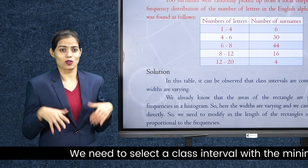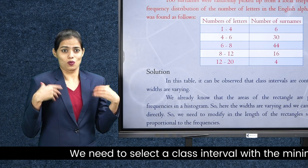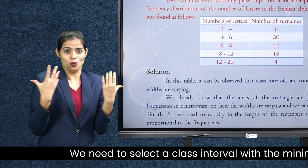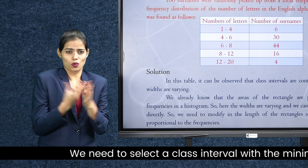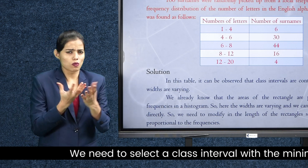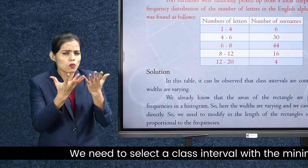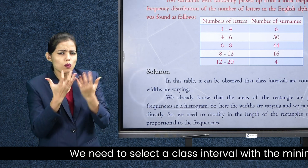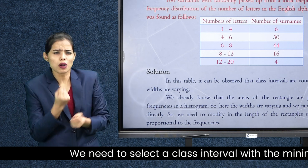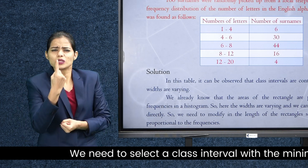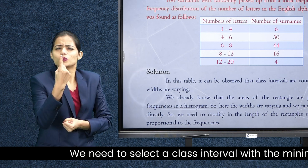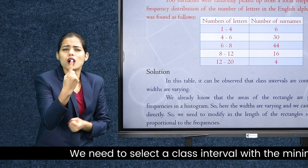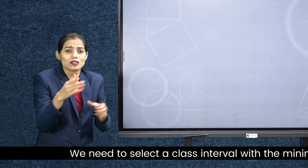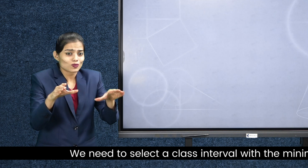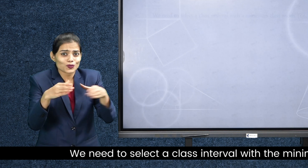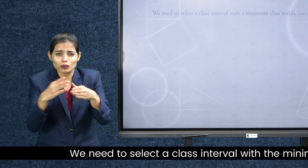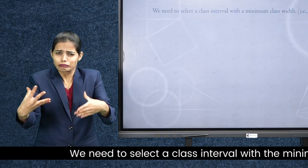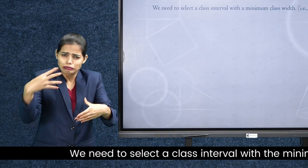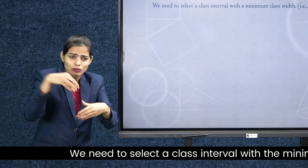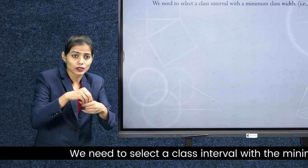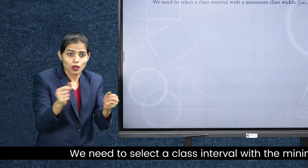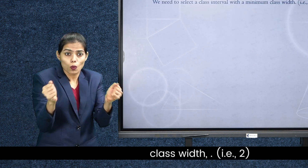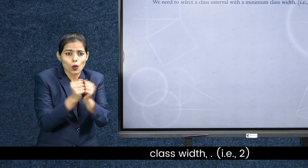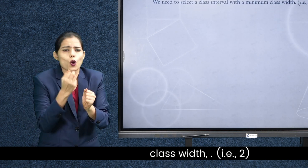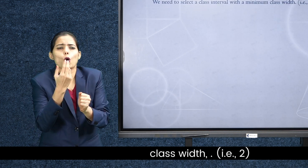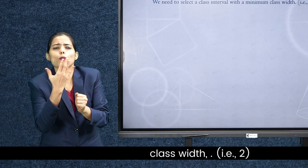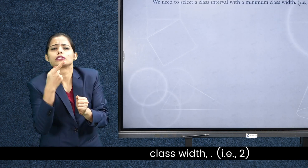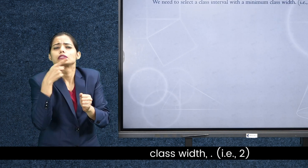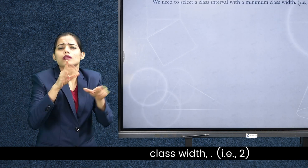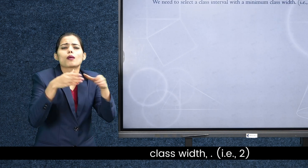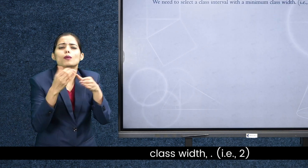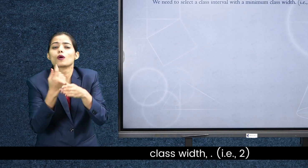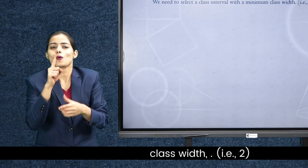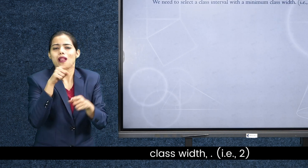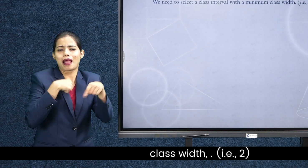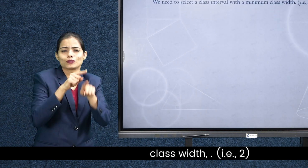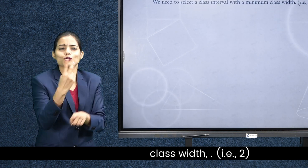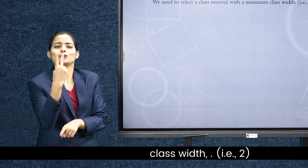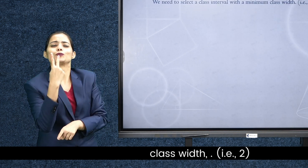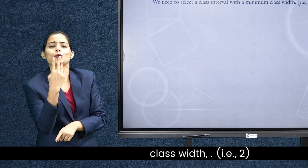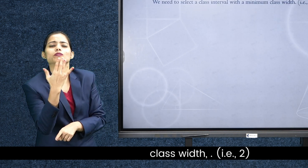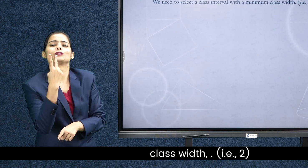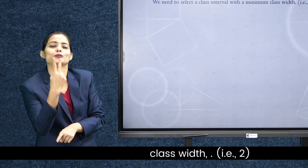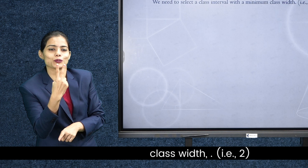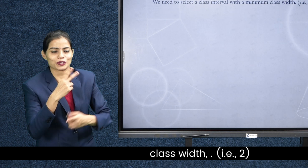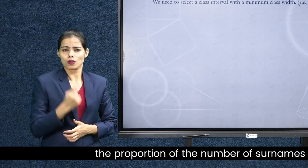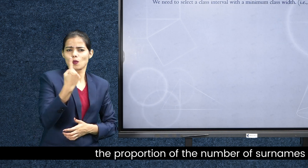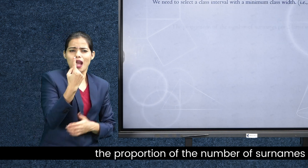We need to select a class interval with a minimum class width, that is 2. The